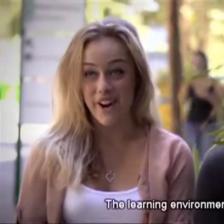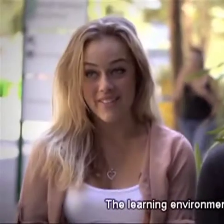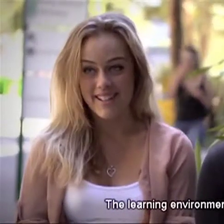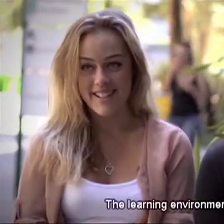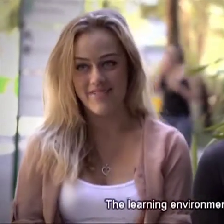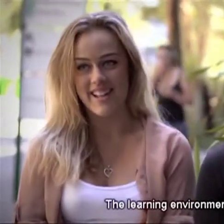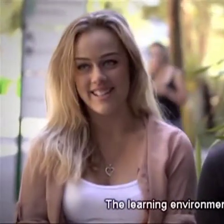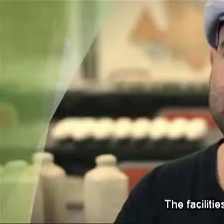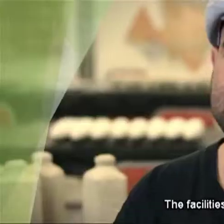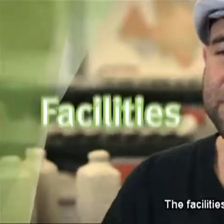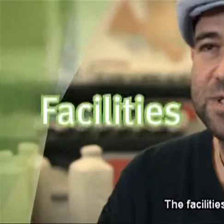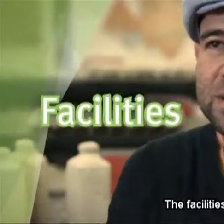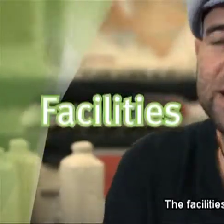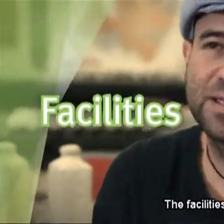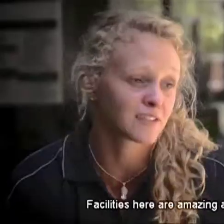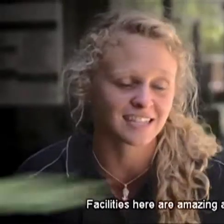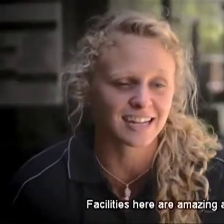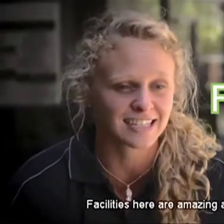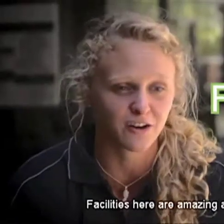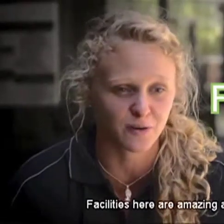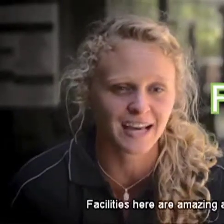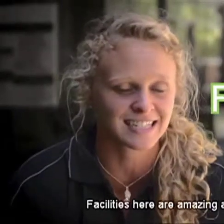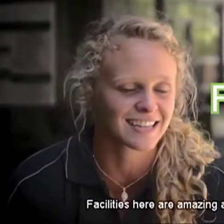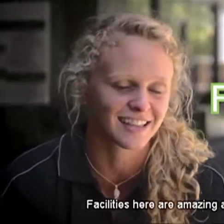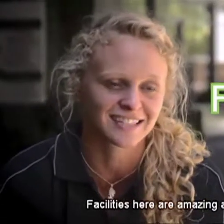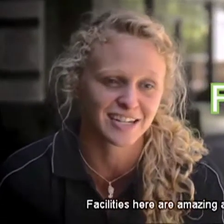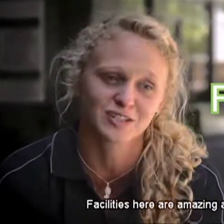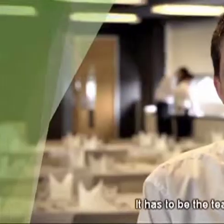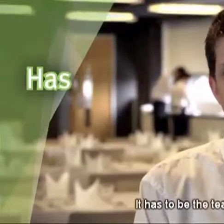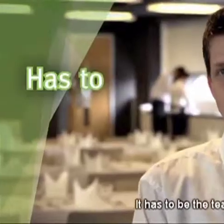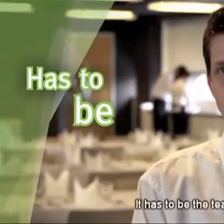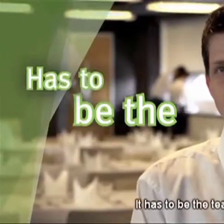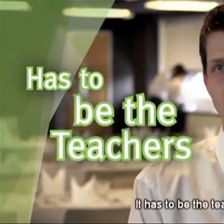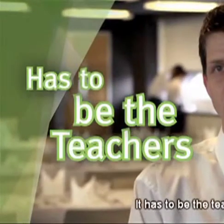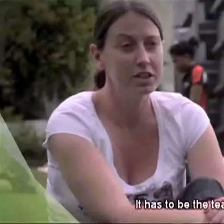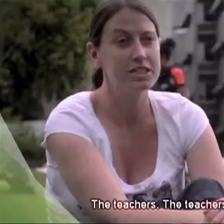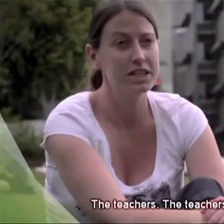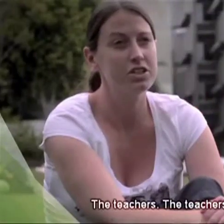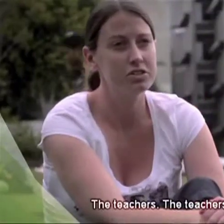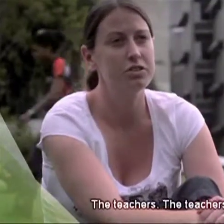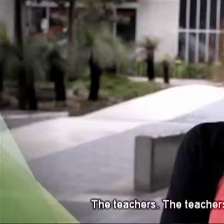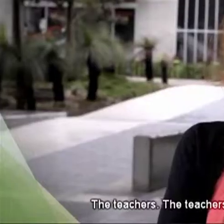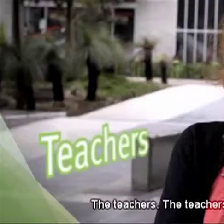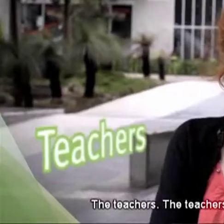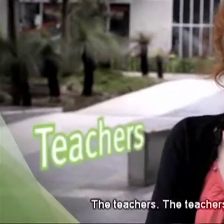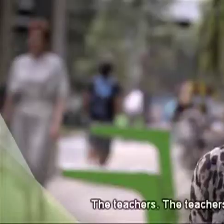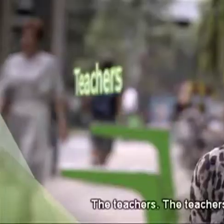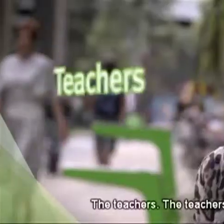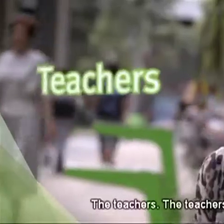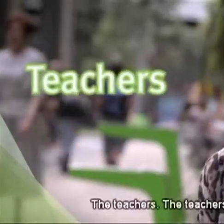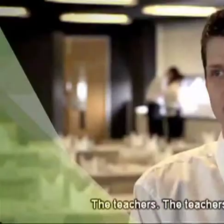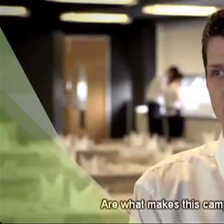learning environment is amazing. The facilities. The facilities here are amazing, and the teachers. It has to be the teachers. The teachers. The teachers.